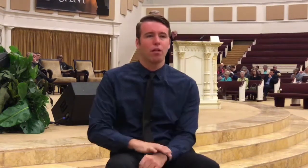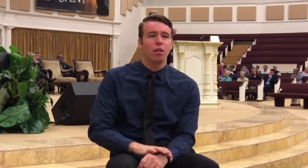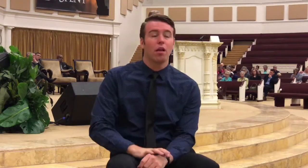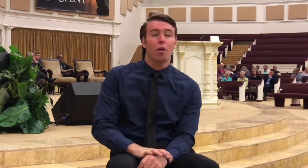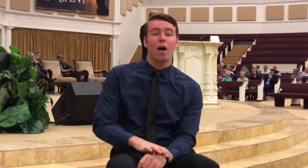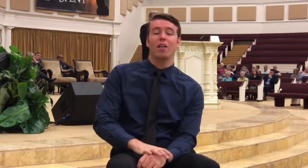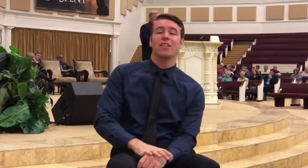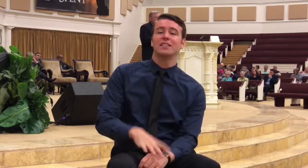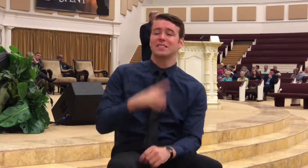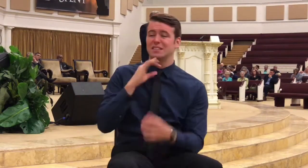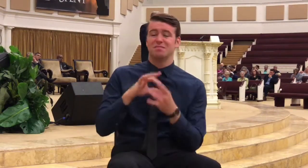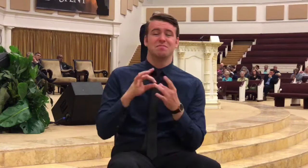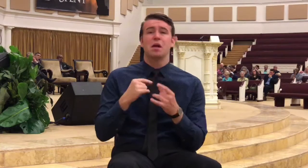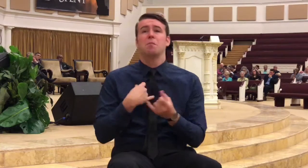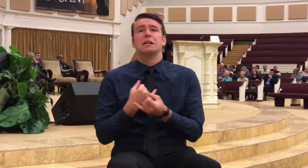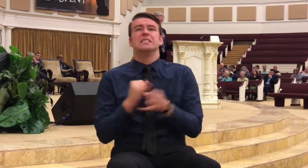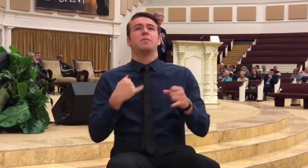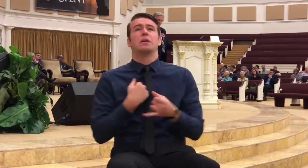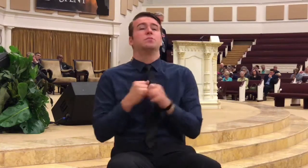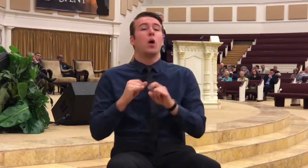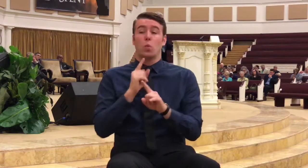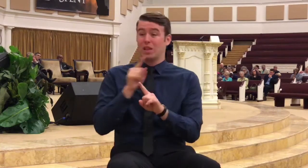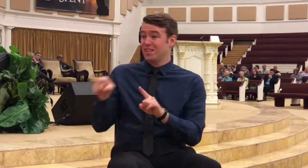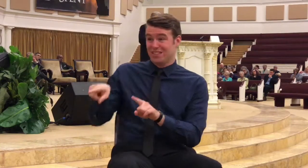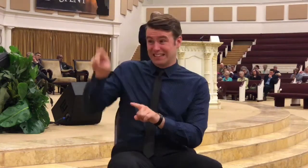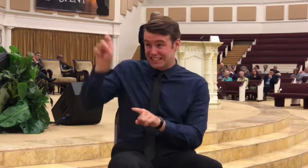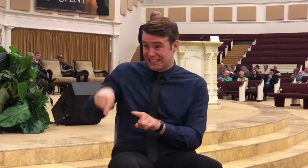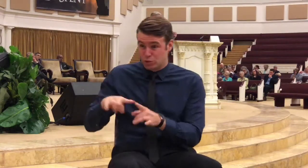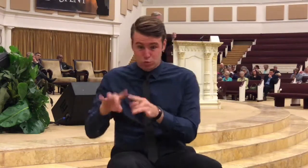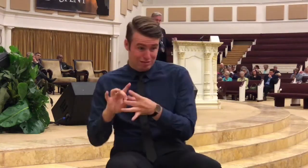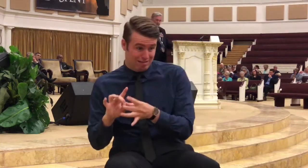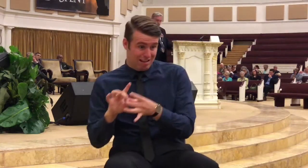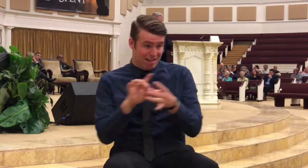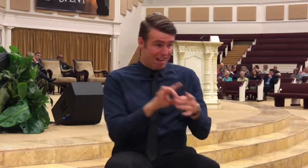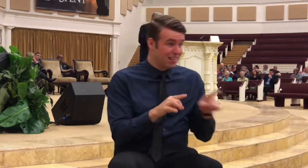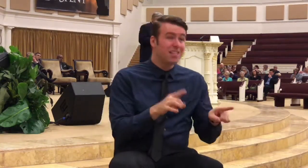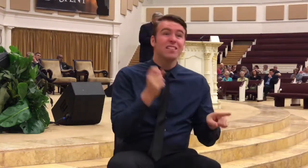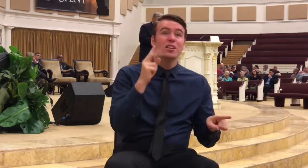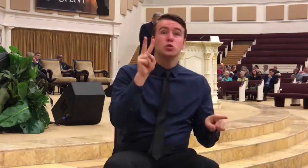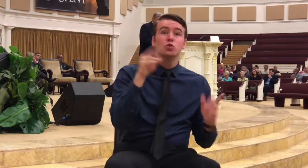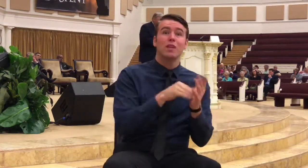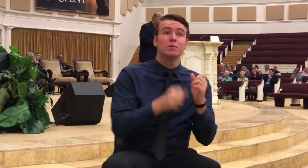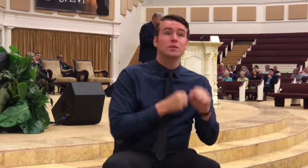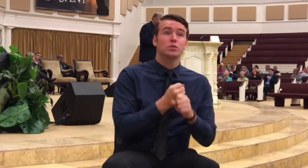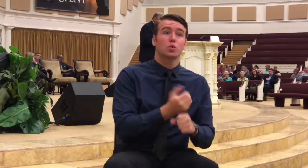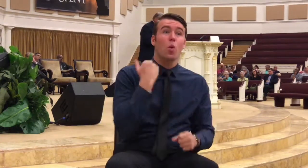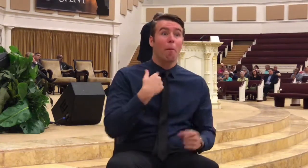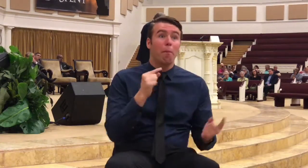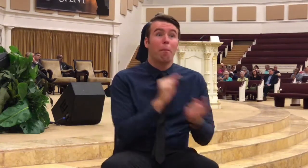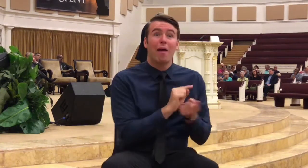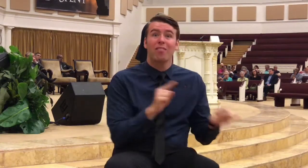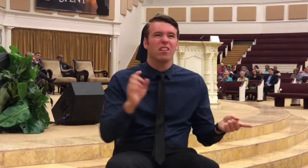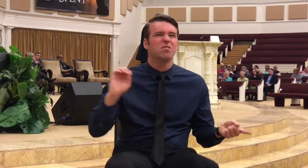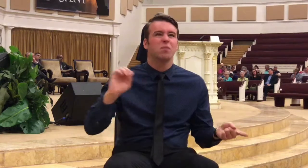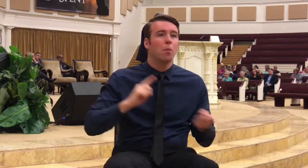of our connectivity to people that we have never met. And then, of course, there